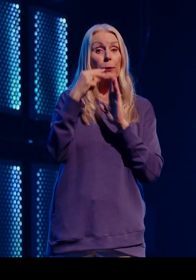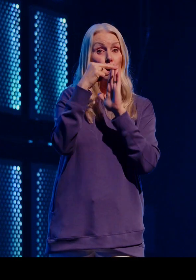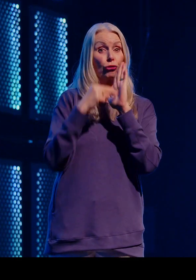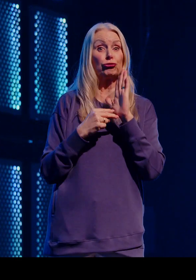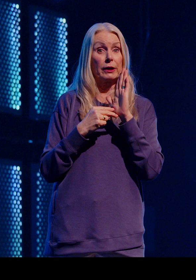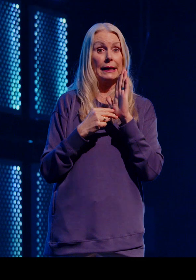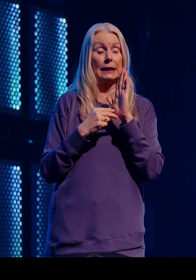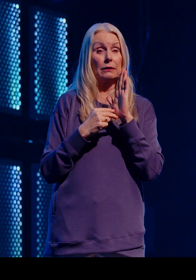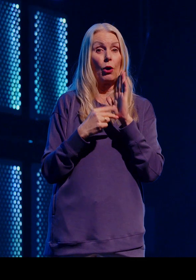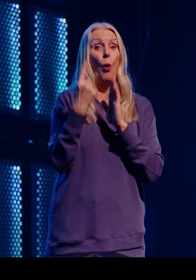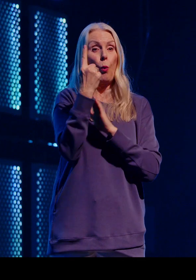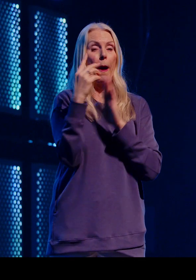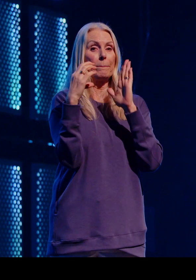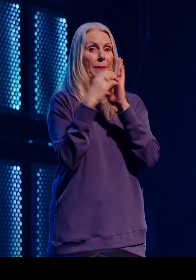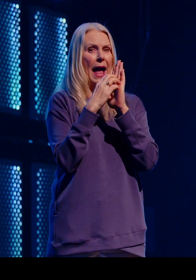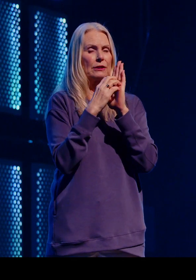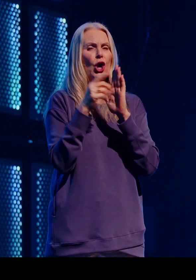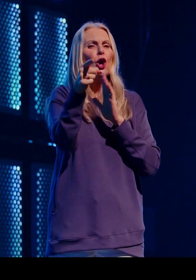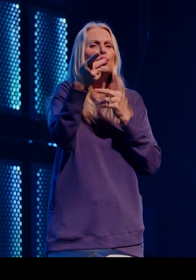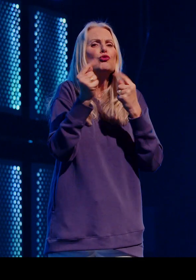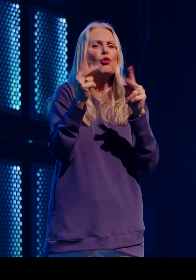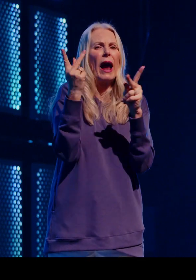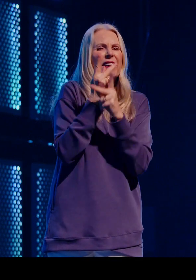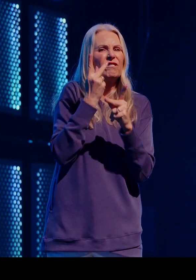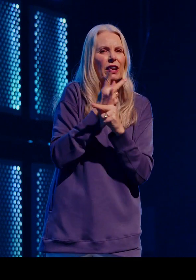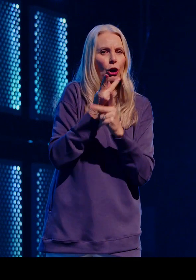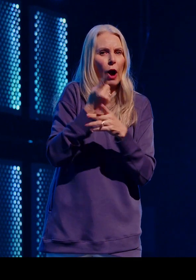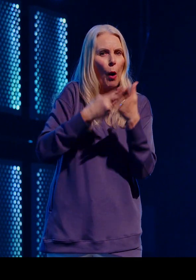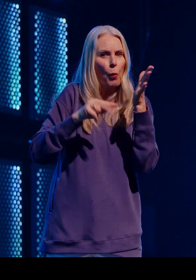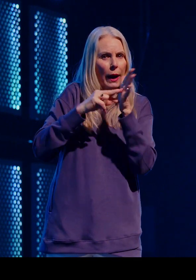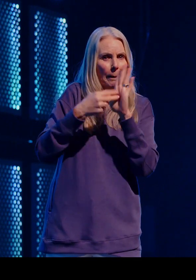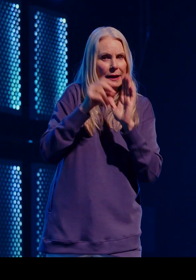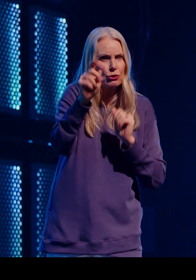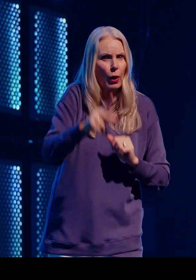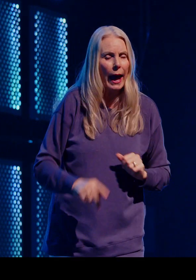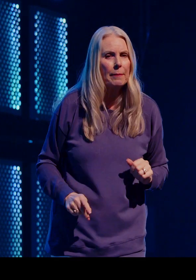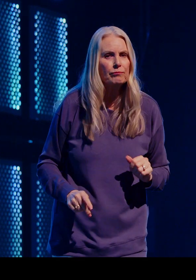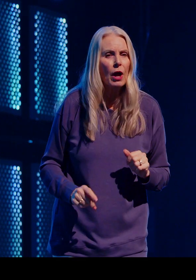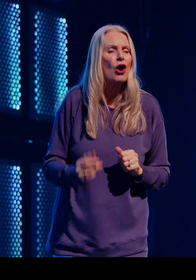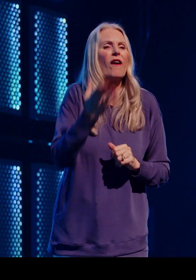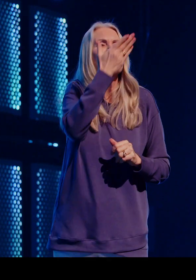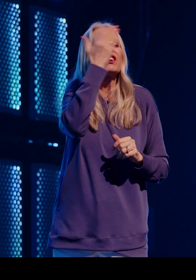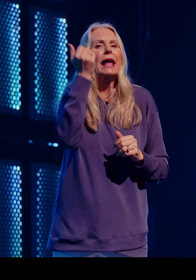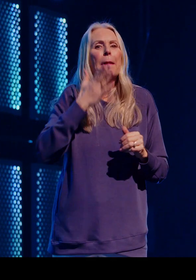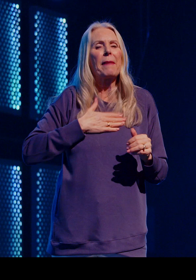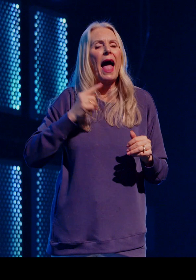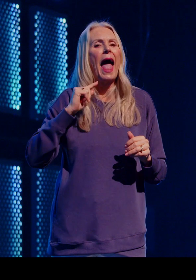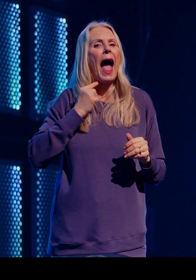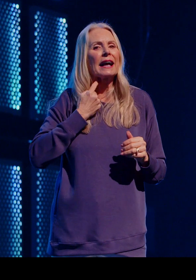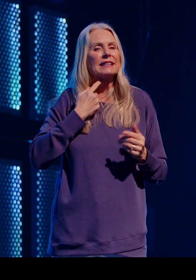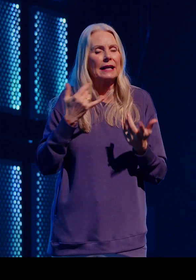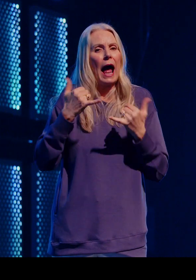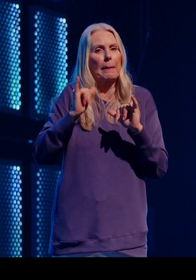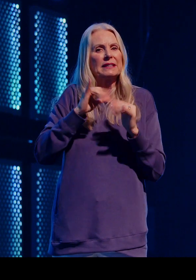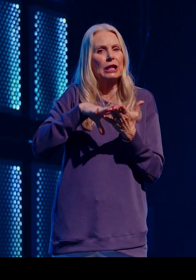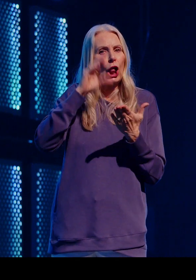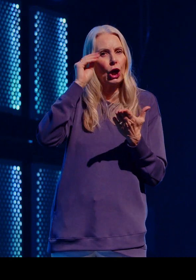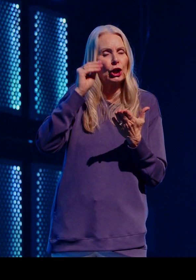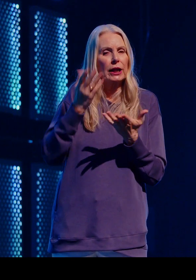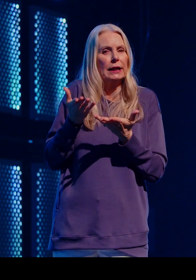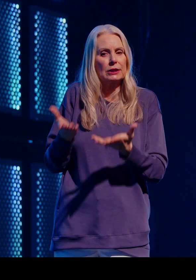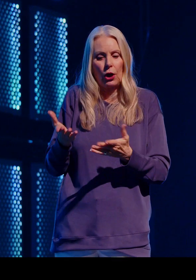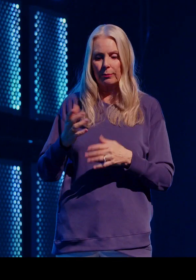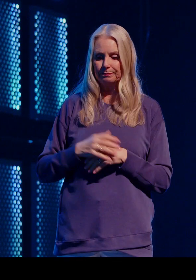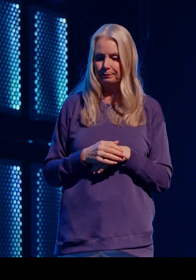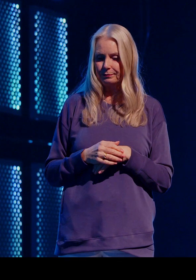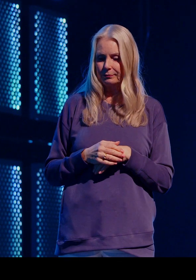scripture in Creole and see if you can figure it out. All right, so forgive my accent. I'm still learning. So no do nothing,